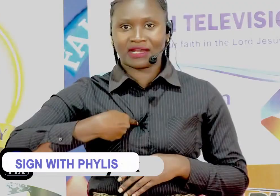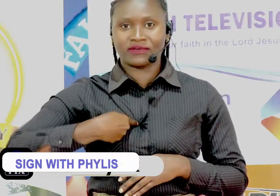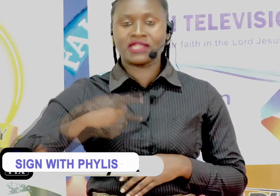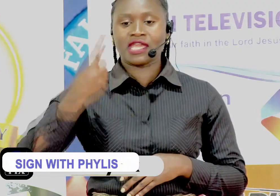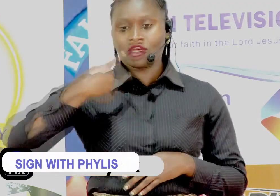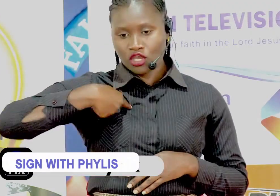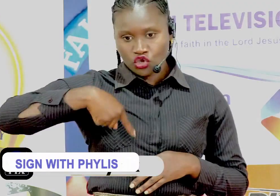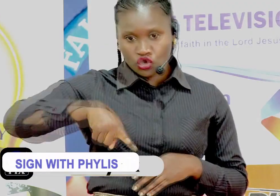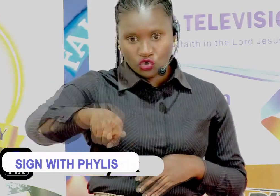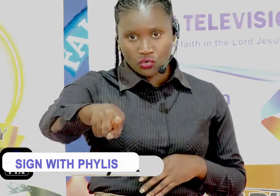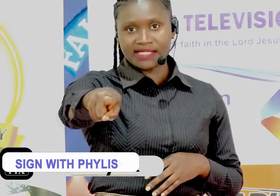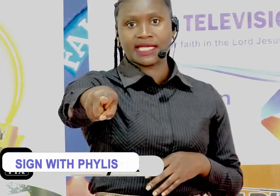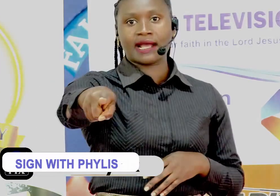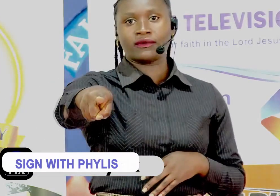then yourself